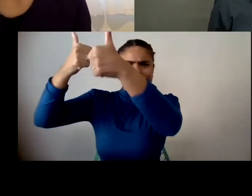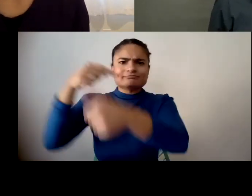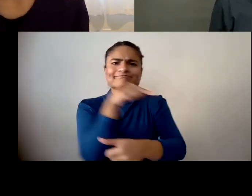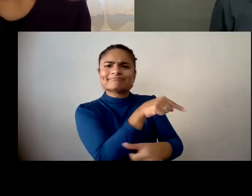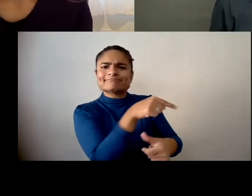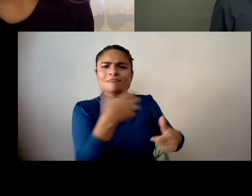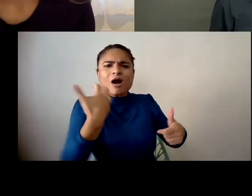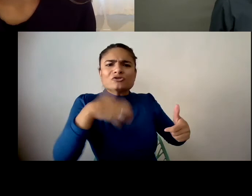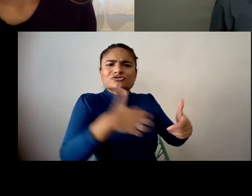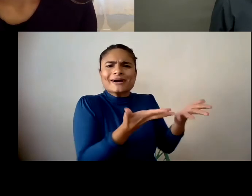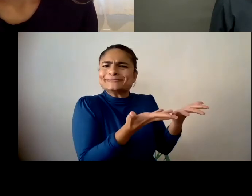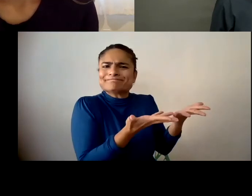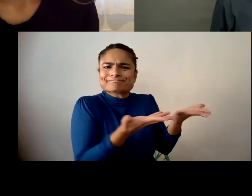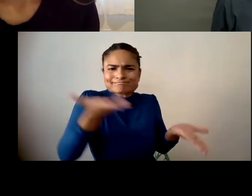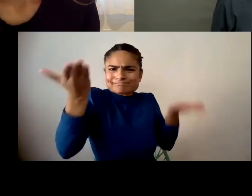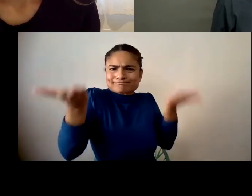That's a great question.